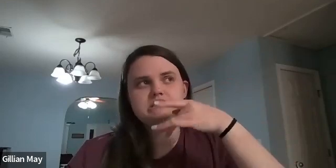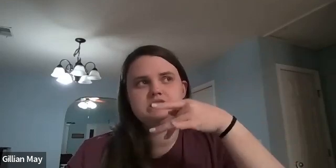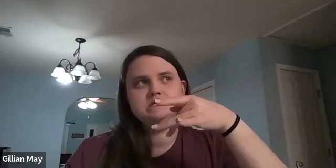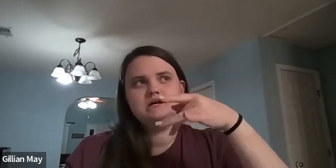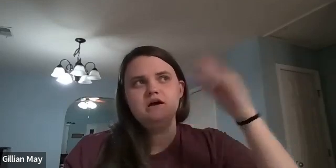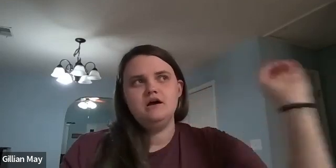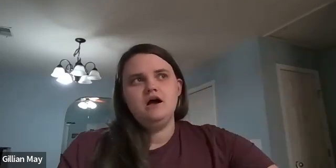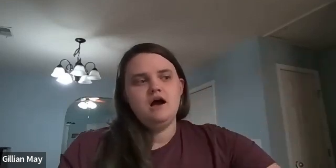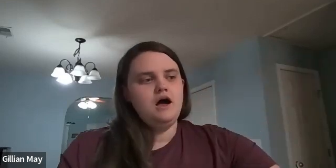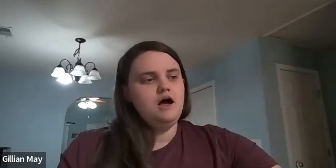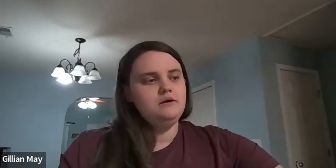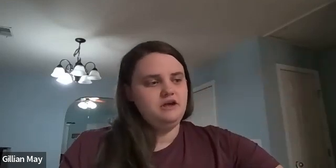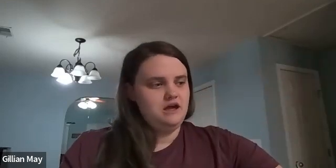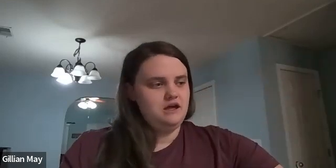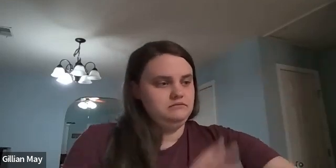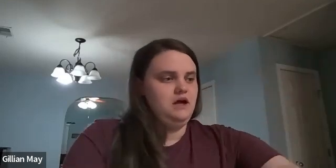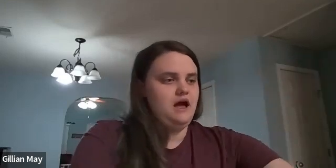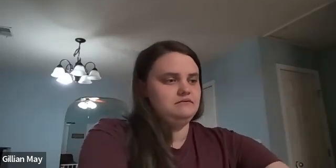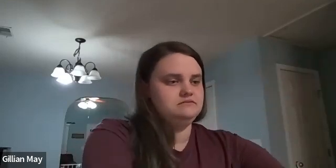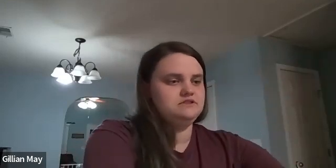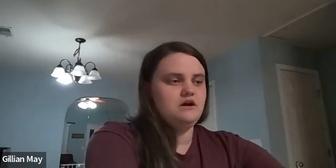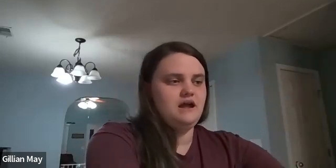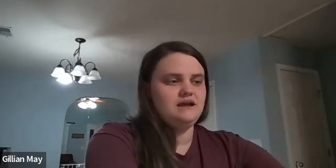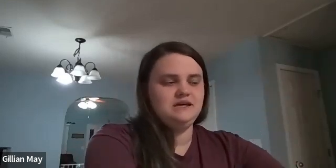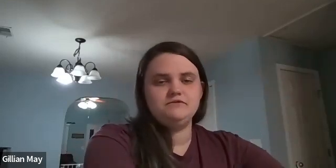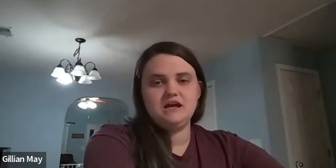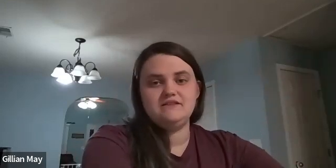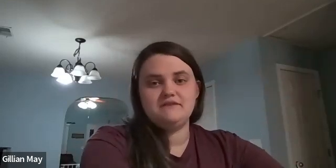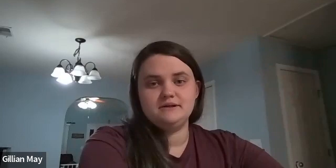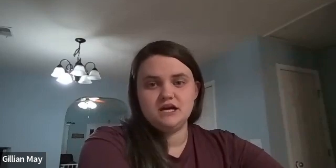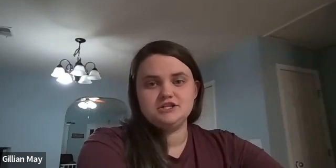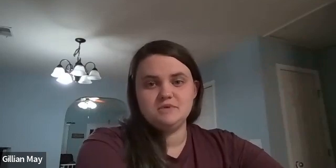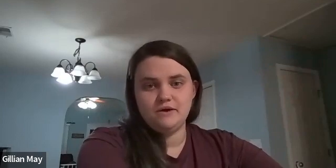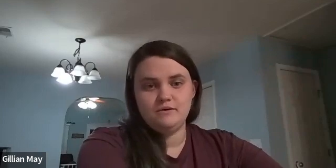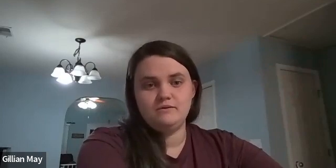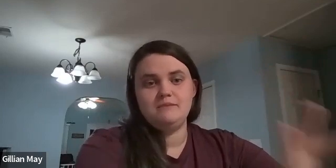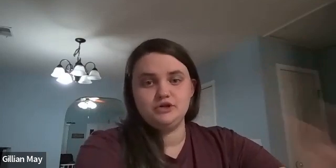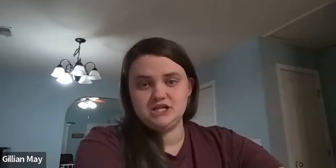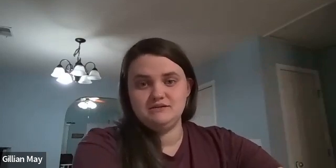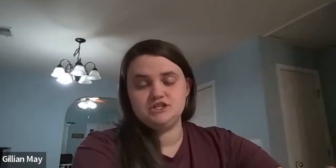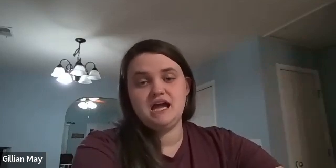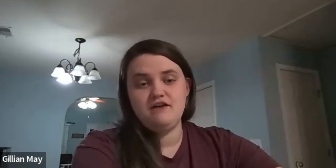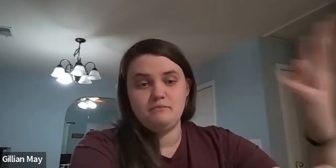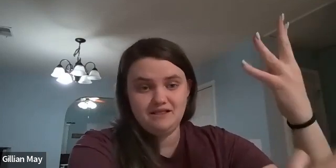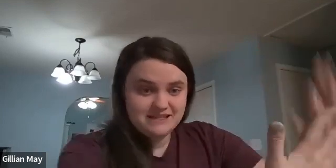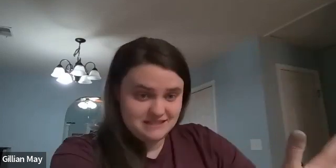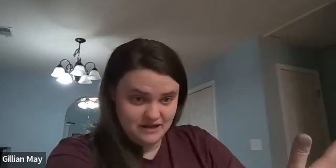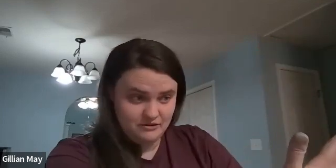emotions. Okay. Sorry, I keep forgetting that if I touch my phone and push it, which I have my list down